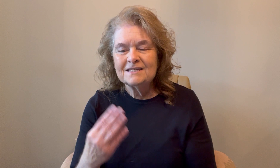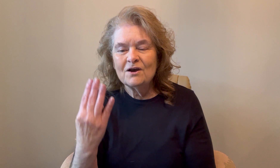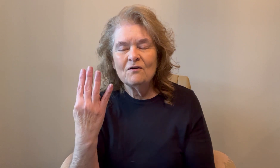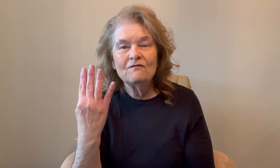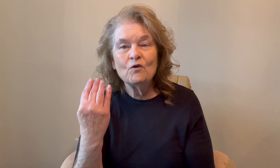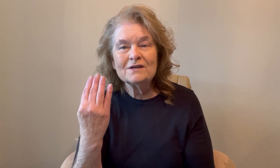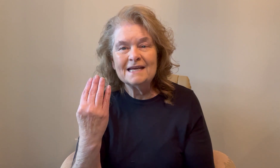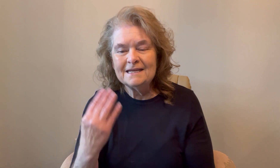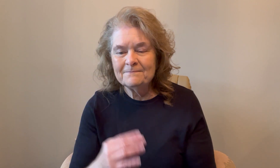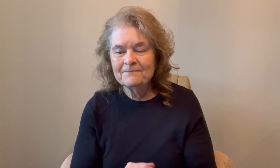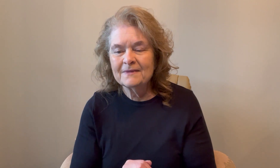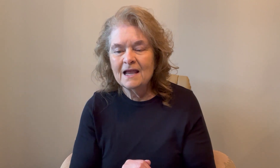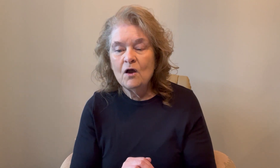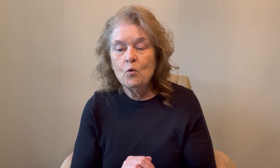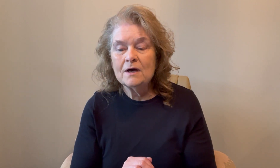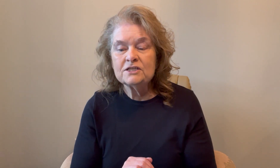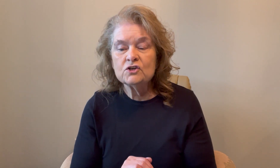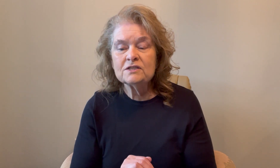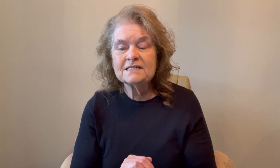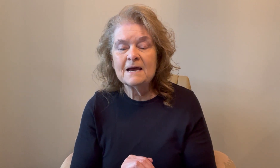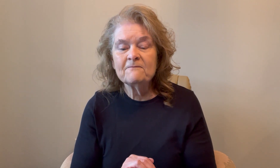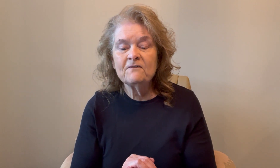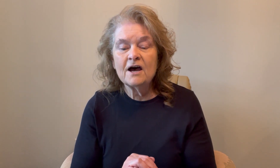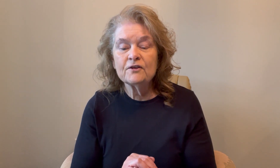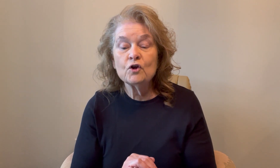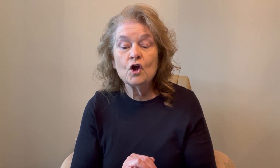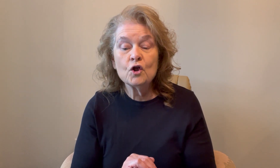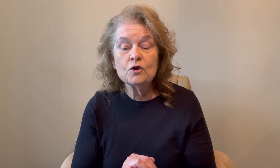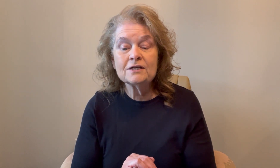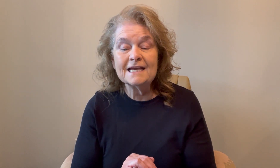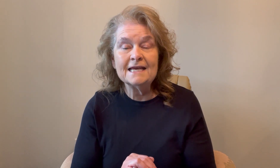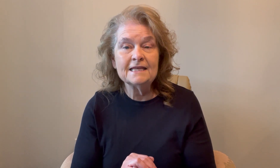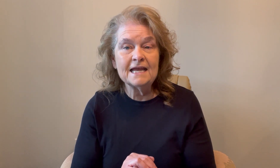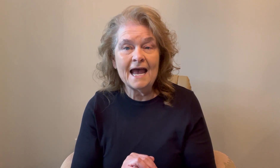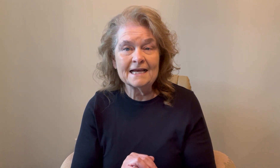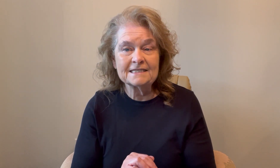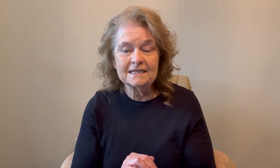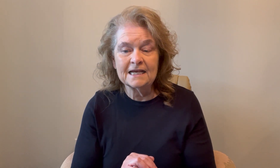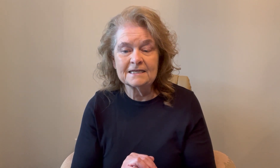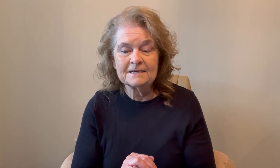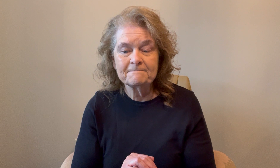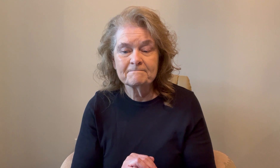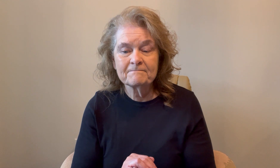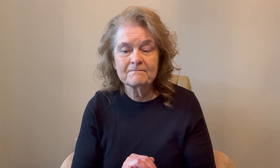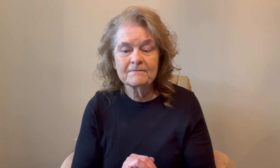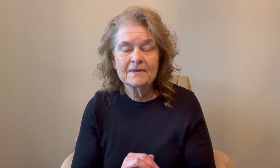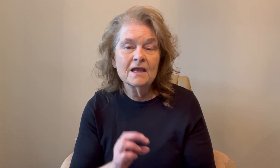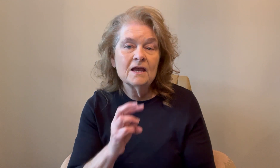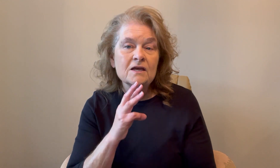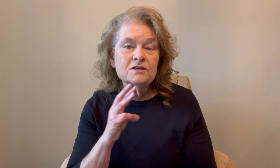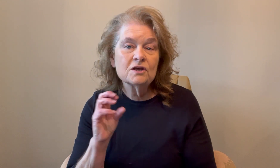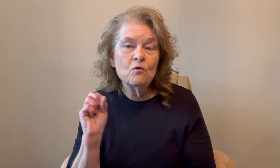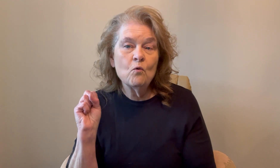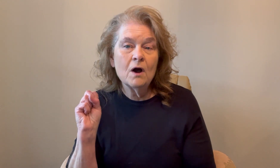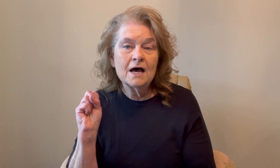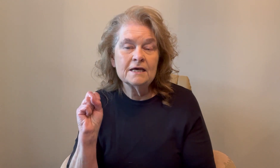So 14, was your stepfather hurt in the accident? So